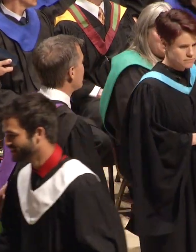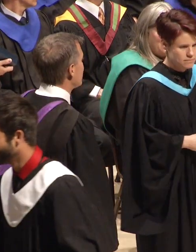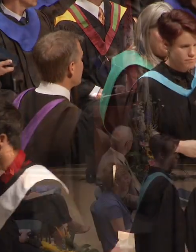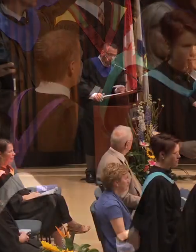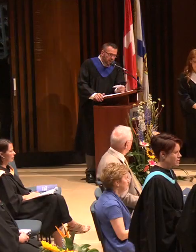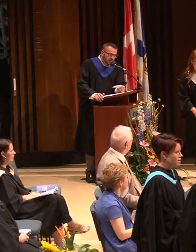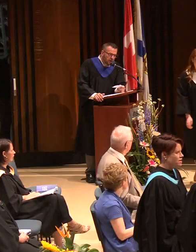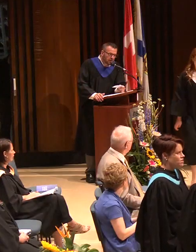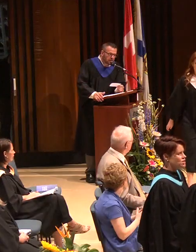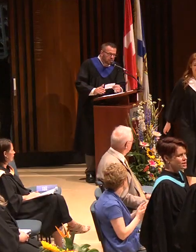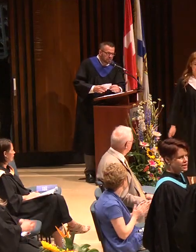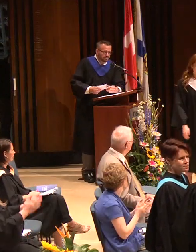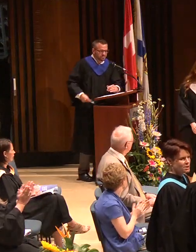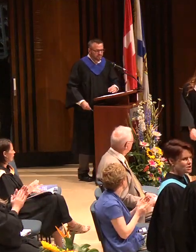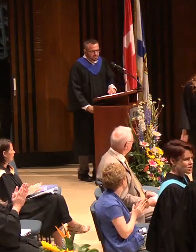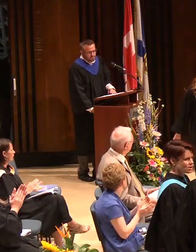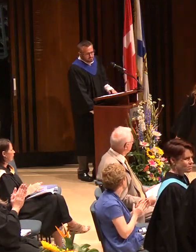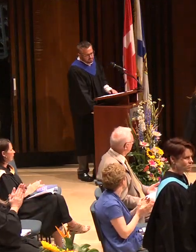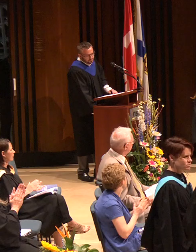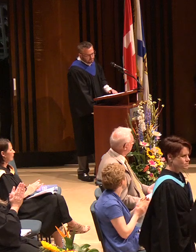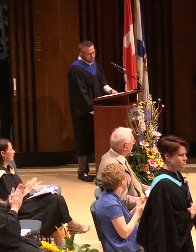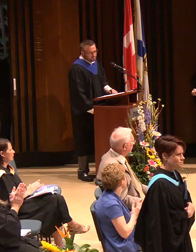Jillian Furlong with honors.